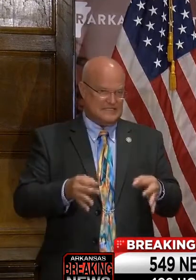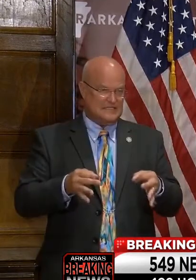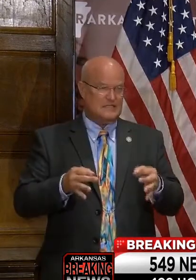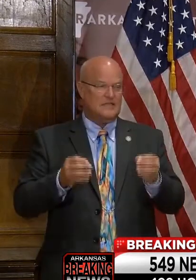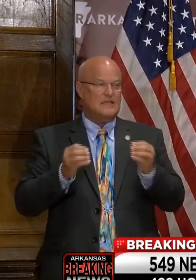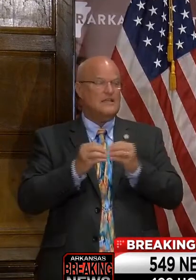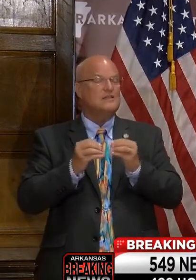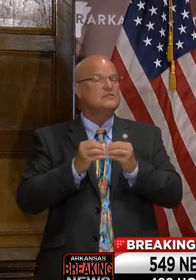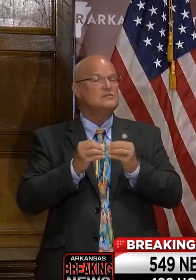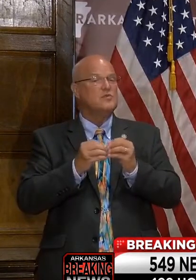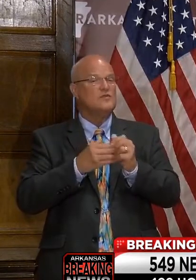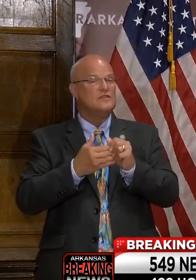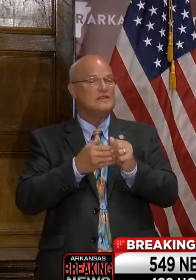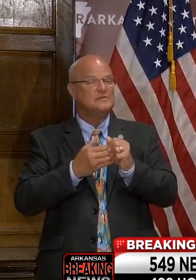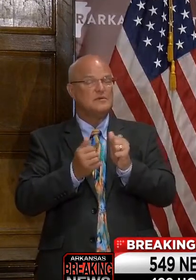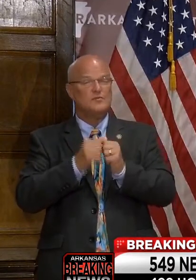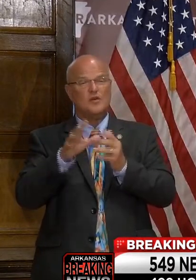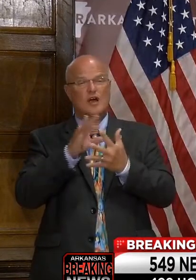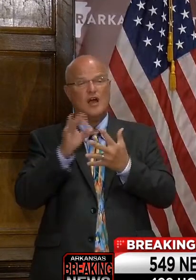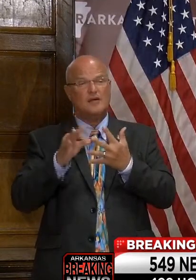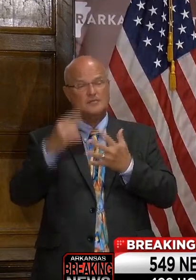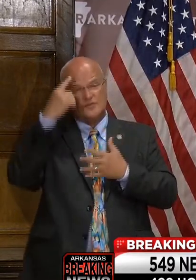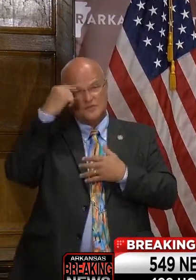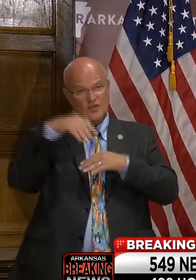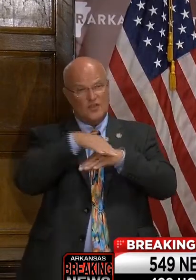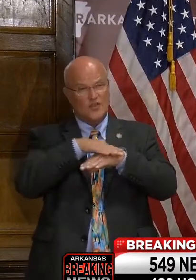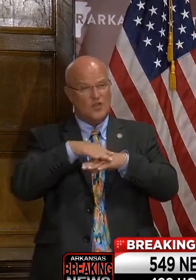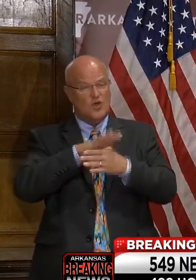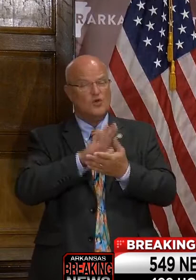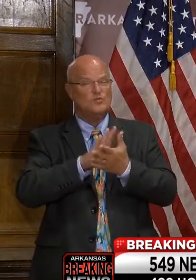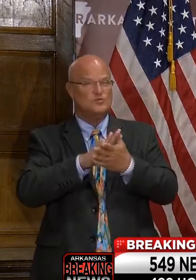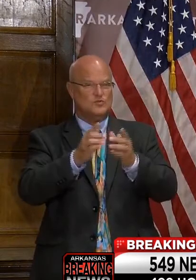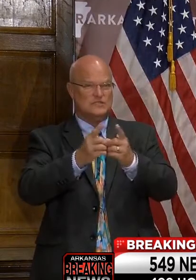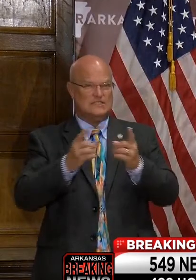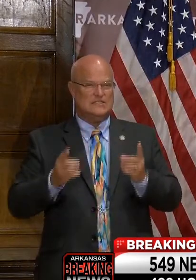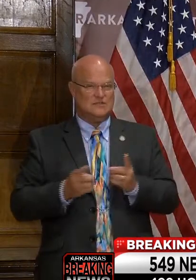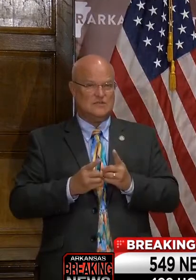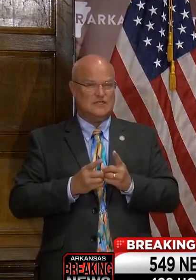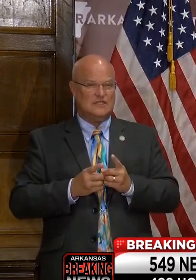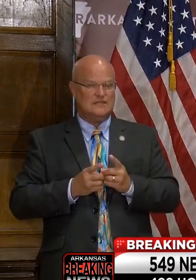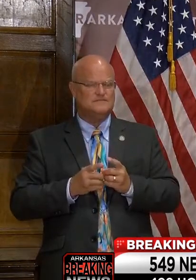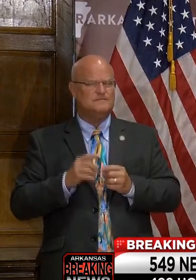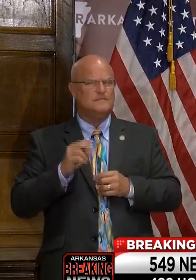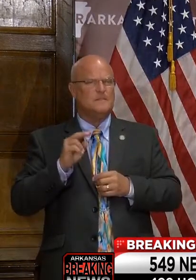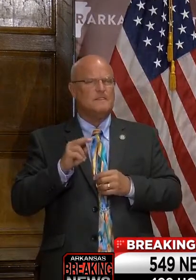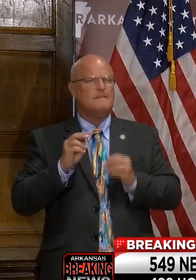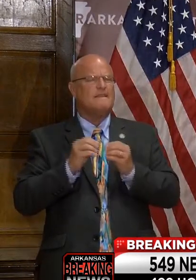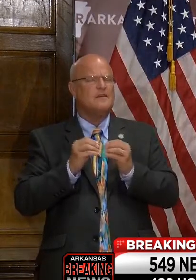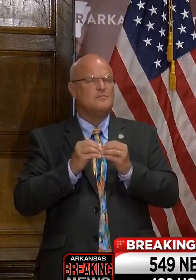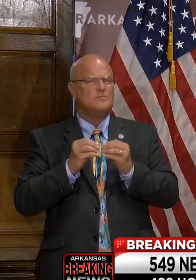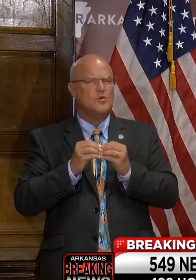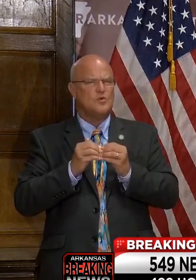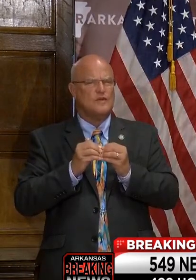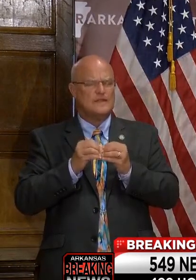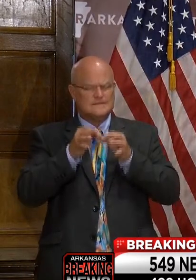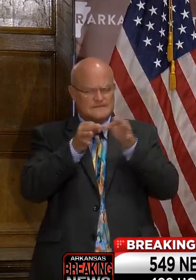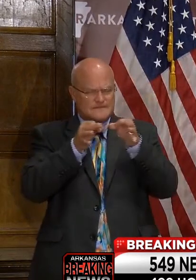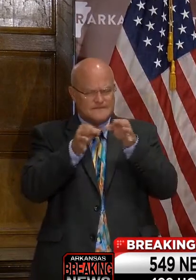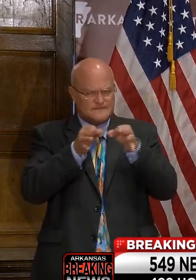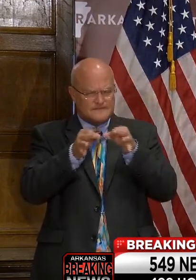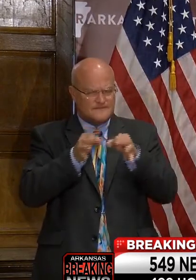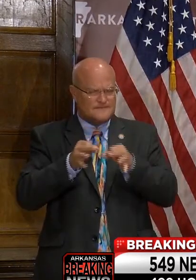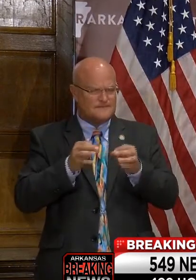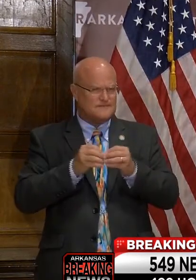more options to the local school district. And if you look at more of the fine print as you